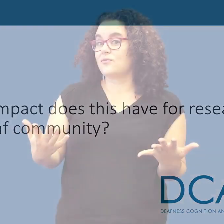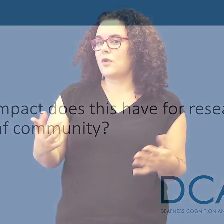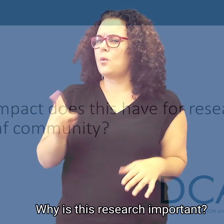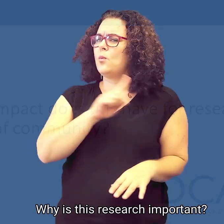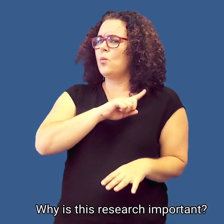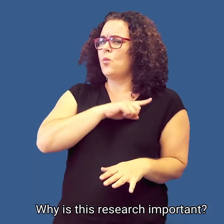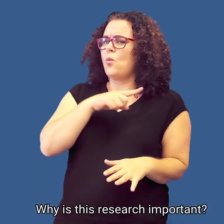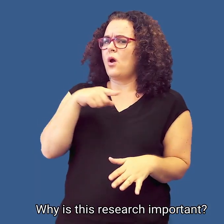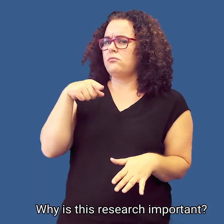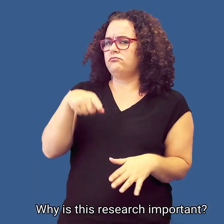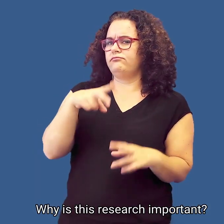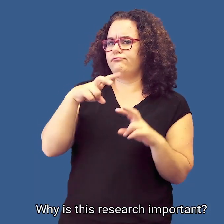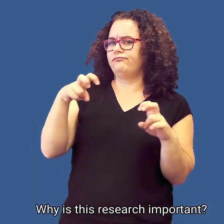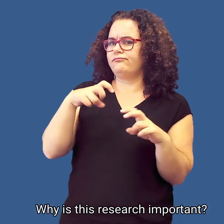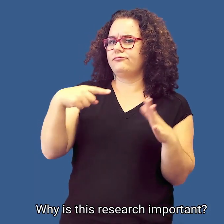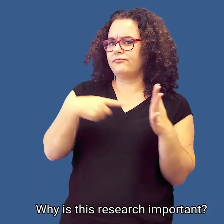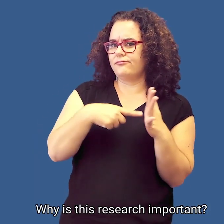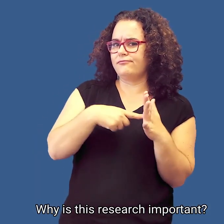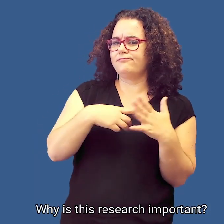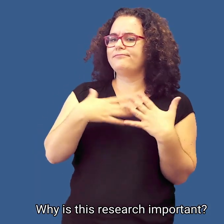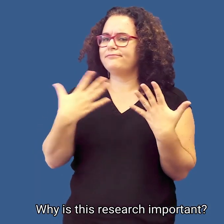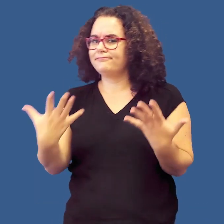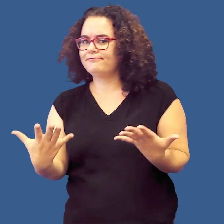Why is this research important?